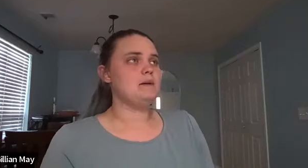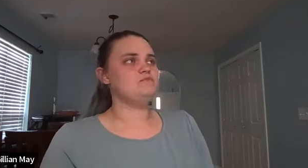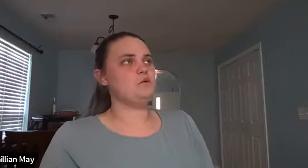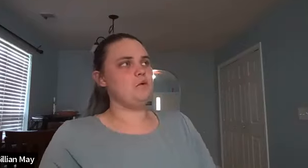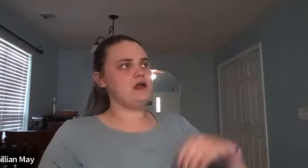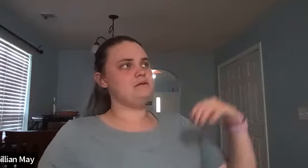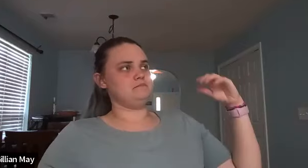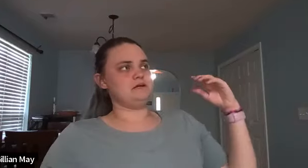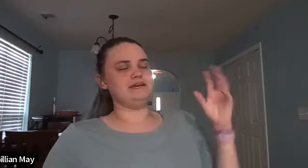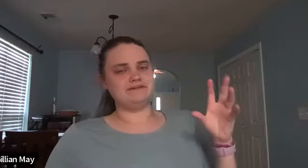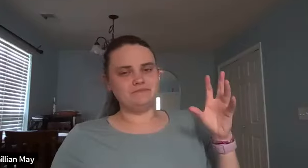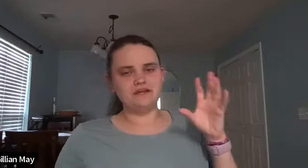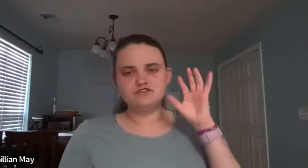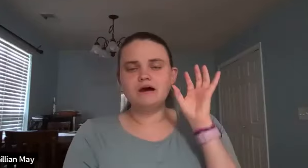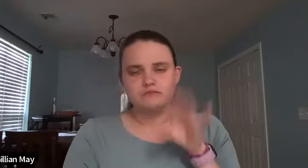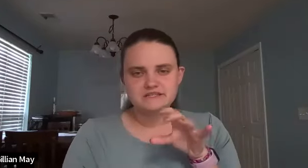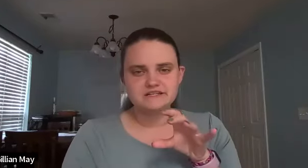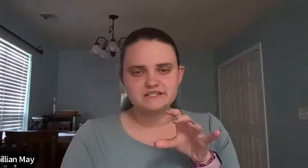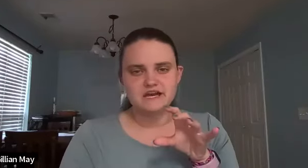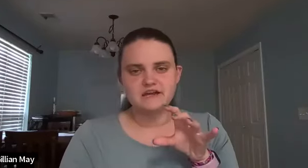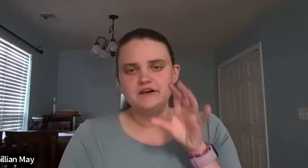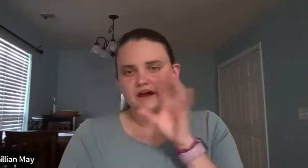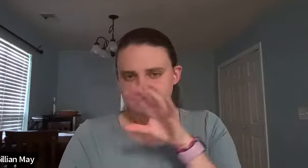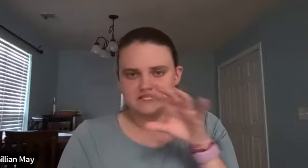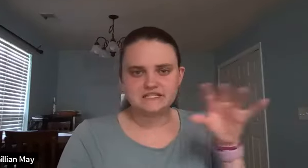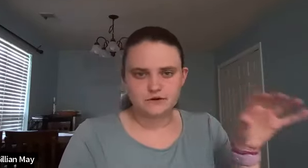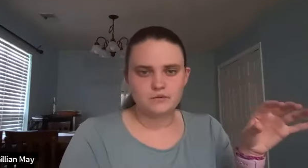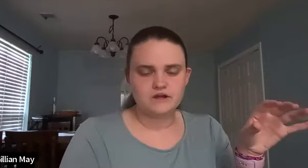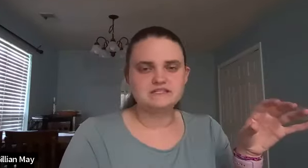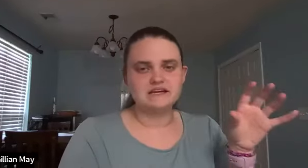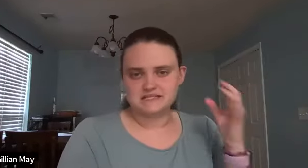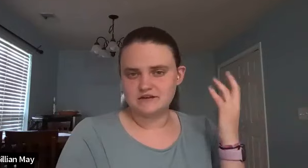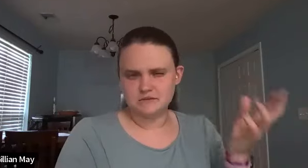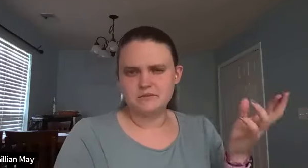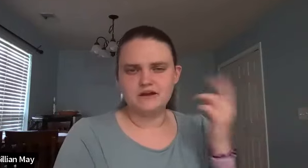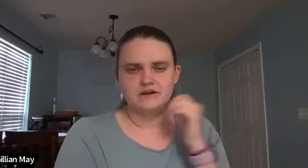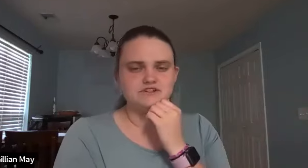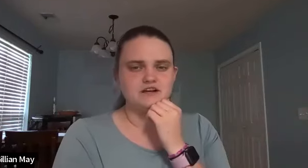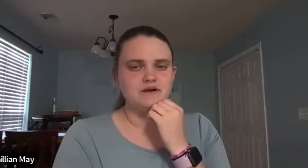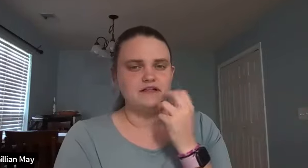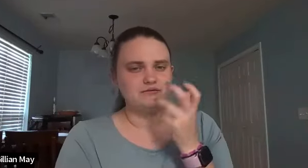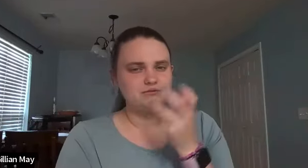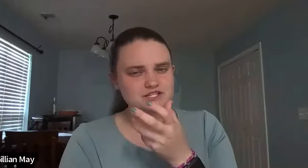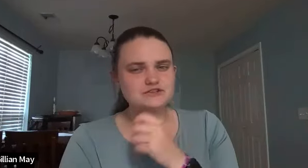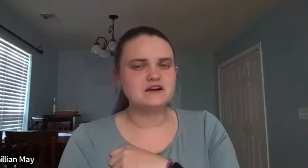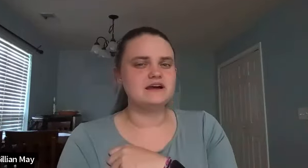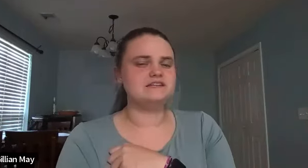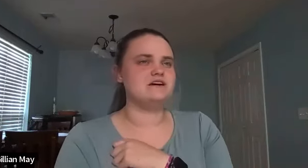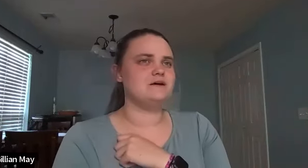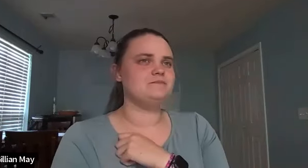The one again, and so the reason I say I see different ones is, like I said, remember I was talking about like regional signs.